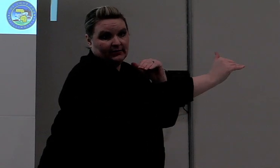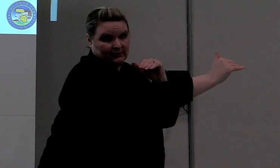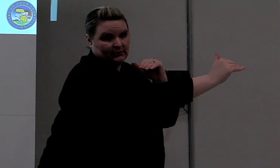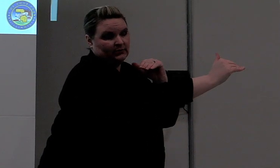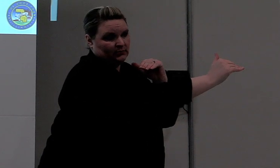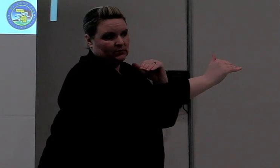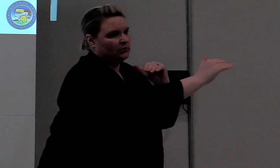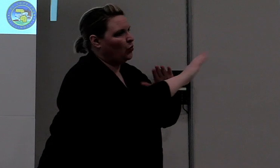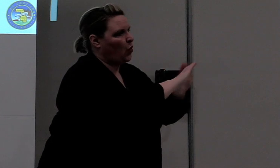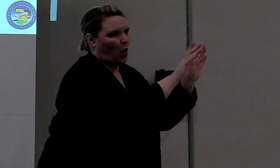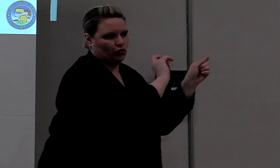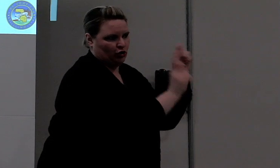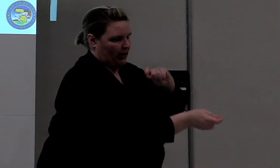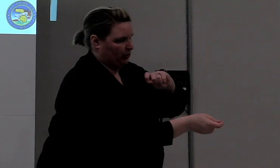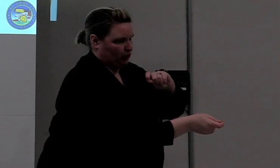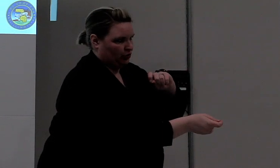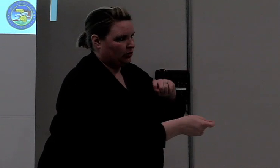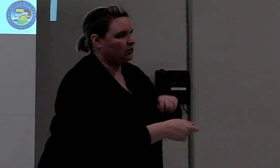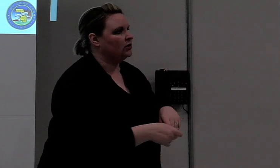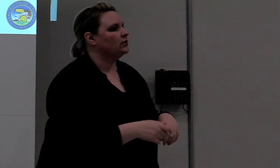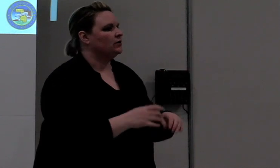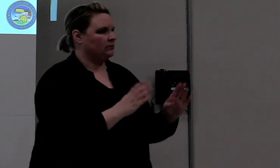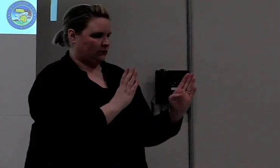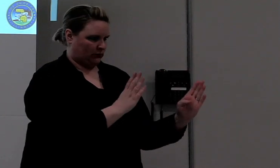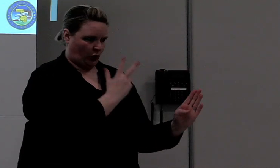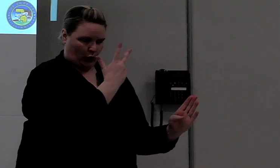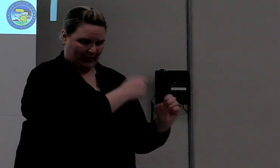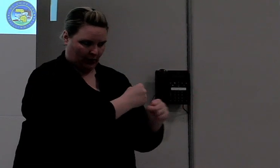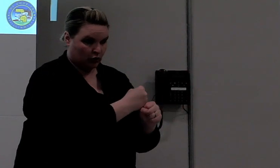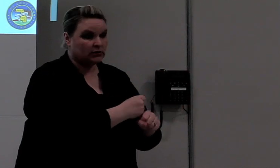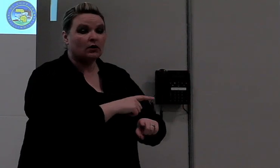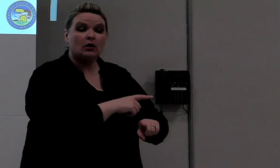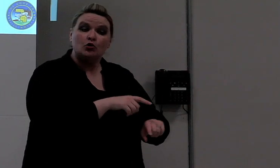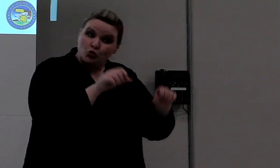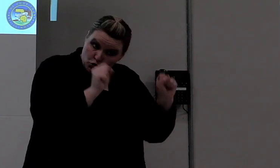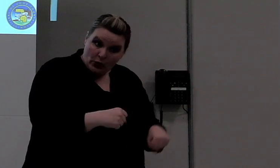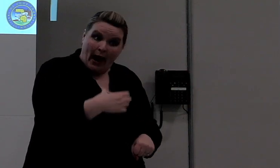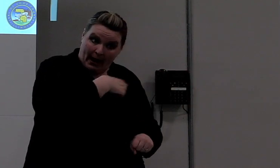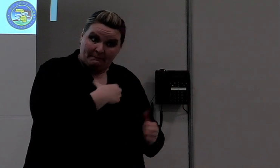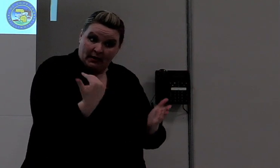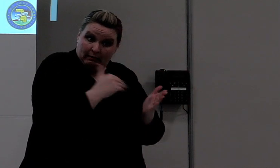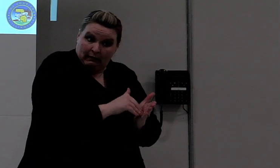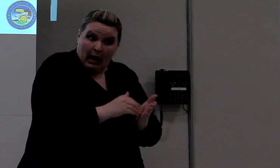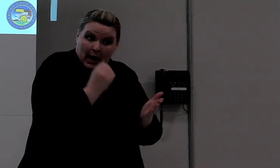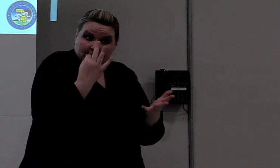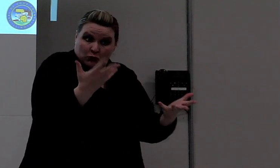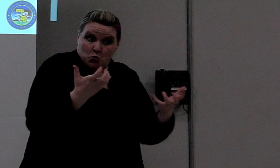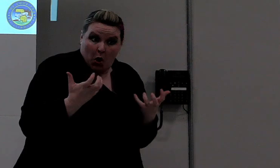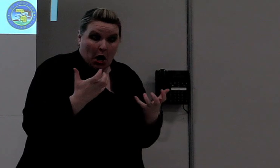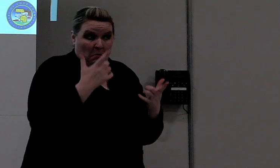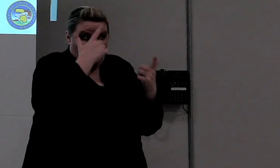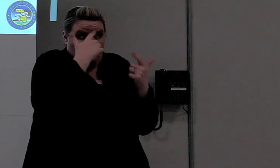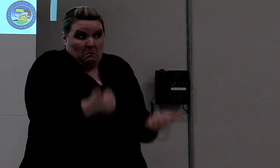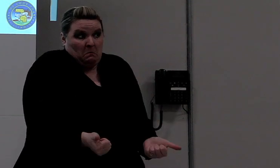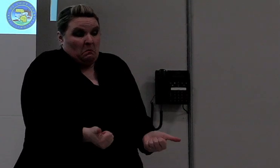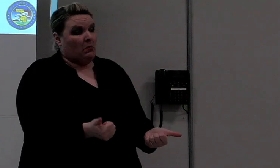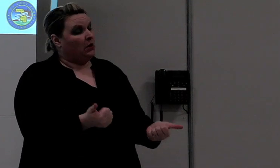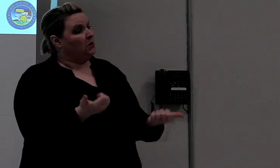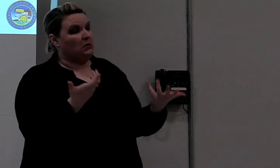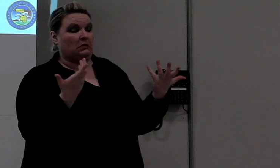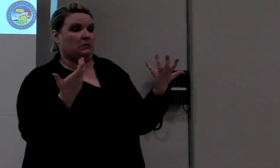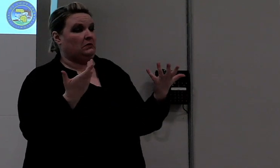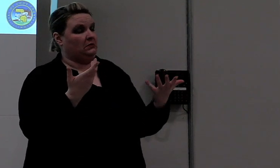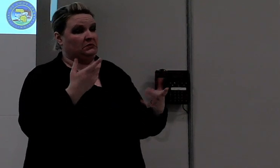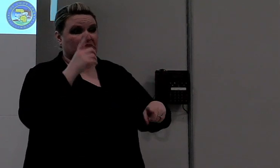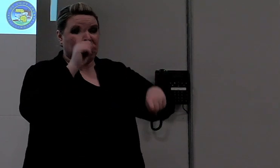that try. But it doesn't mean you can't appeal again the following year because things change. Things change in the neighborhood,